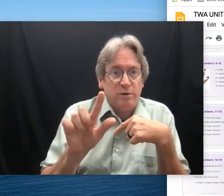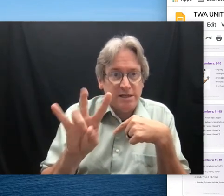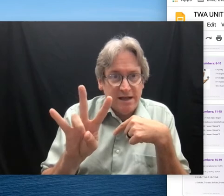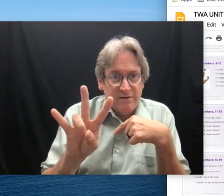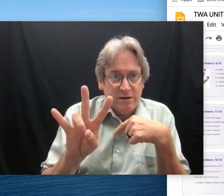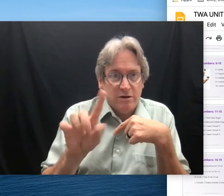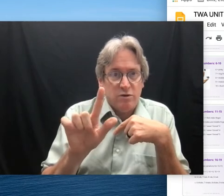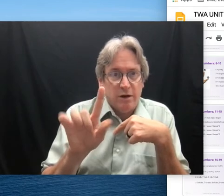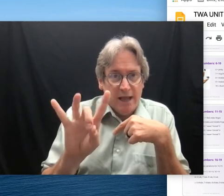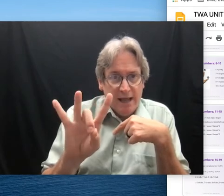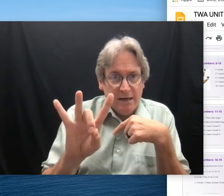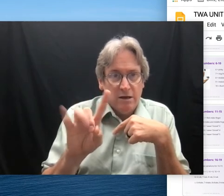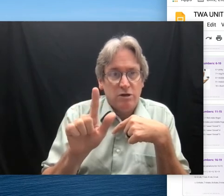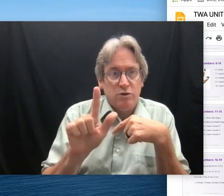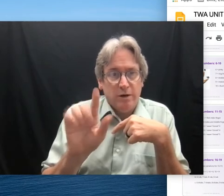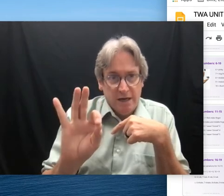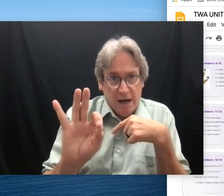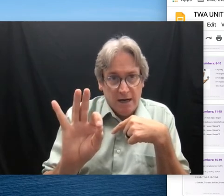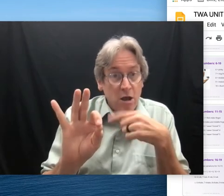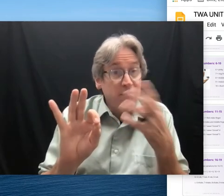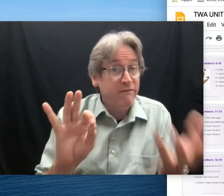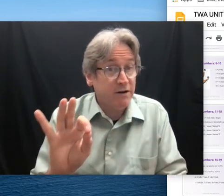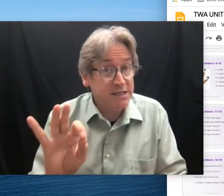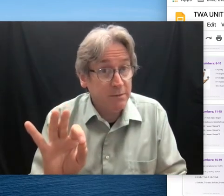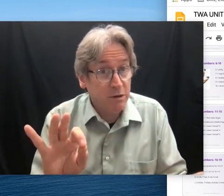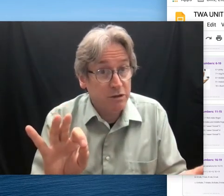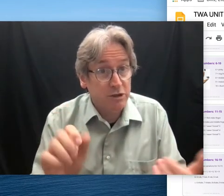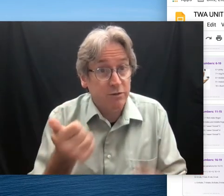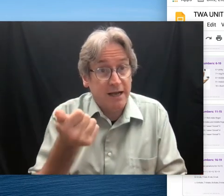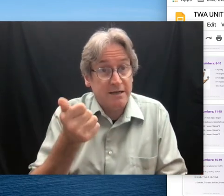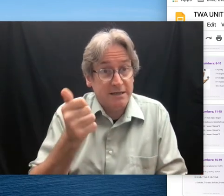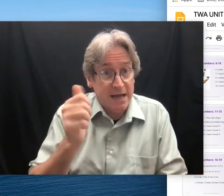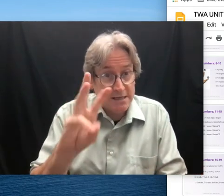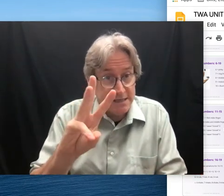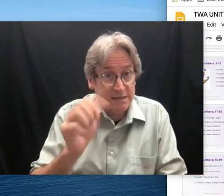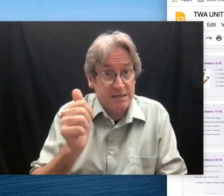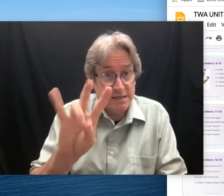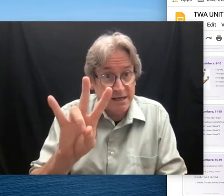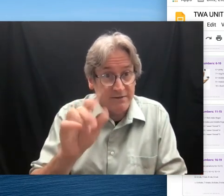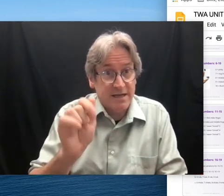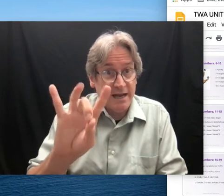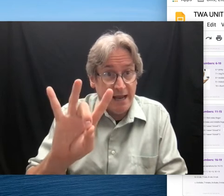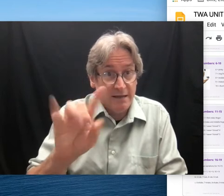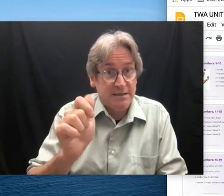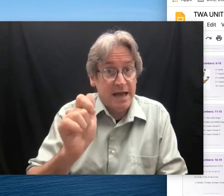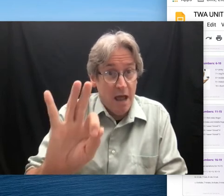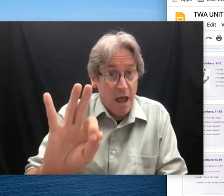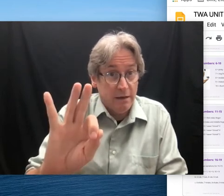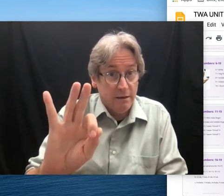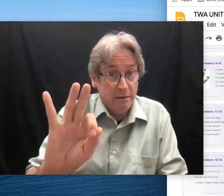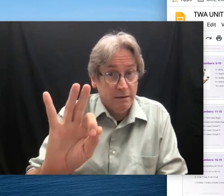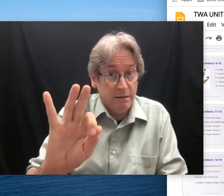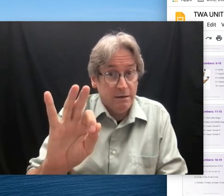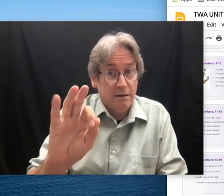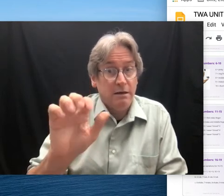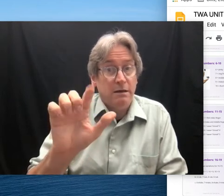26, 27, 28, 29. Very similar to that 10, 6, 10, 7, 10, 8, 10,